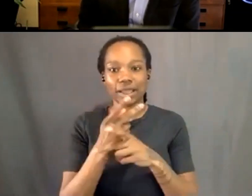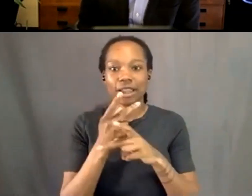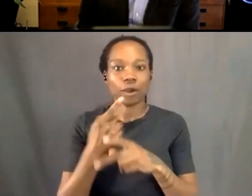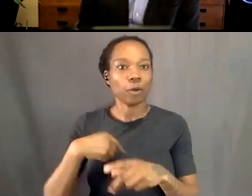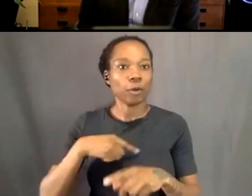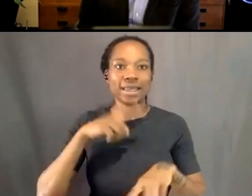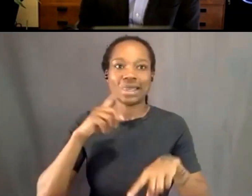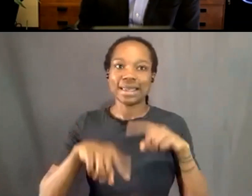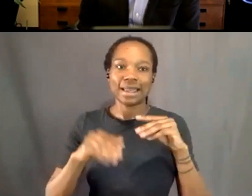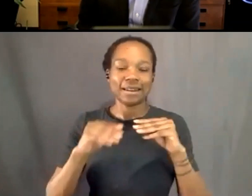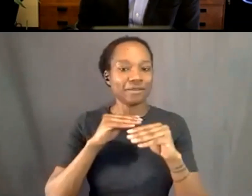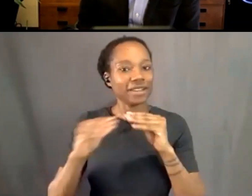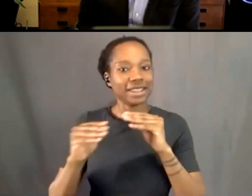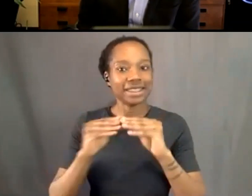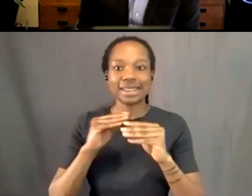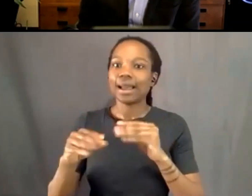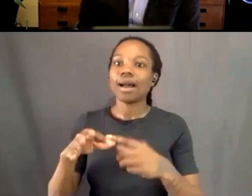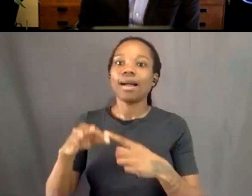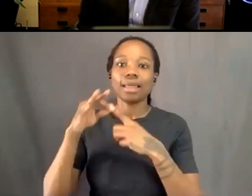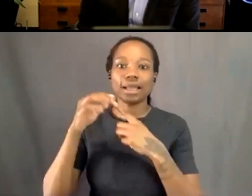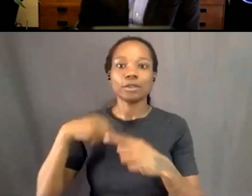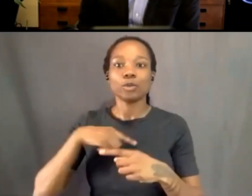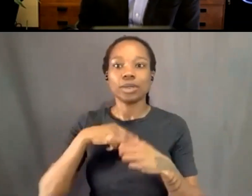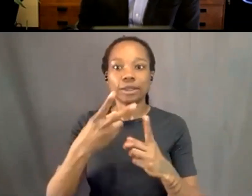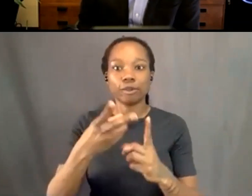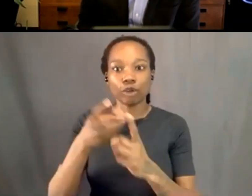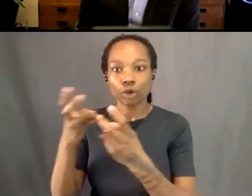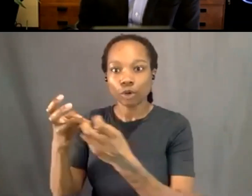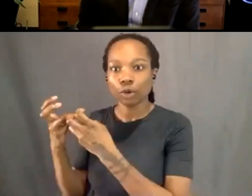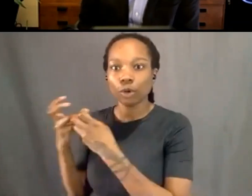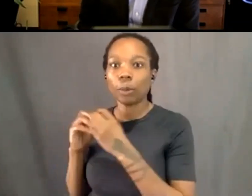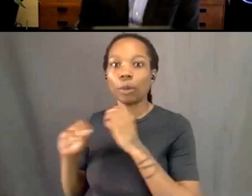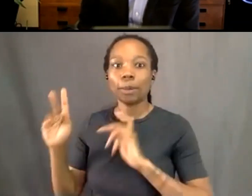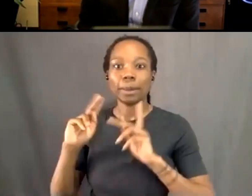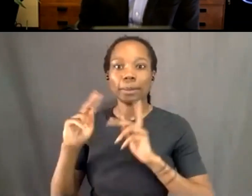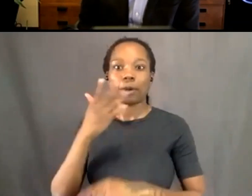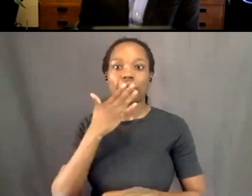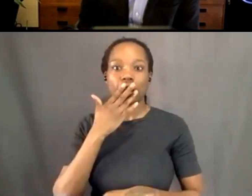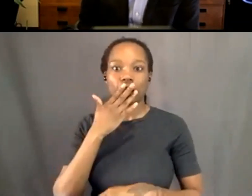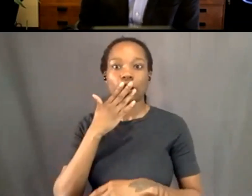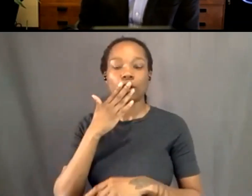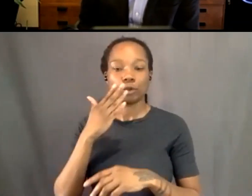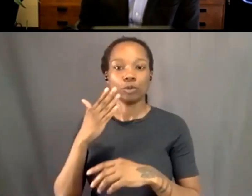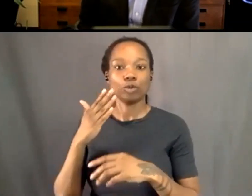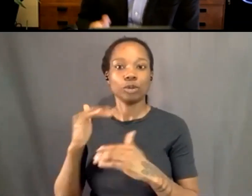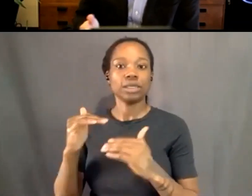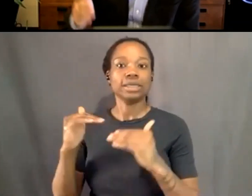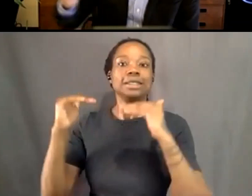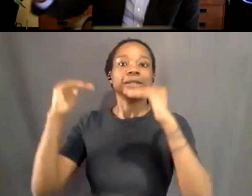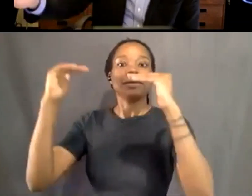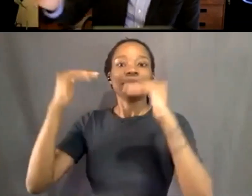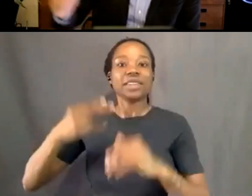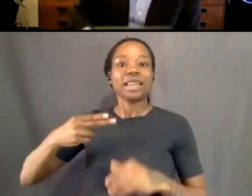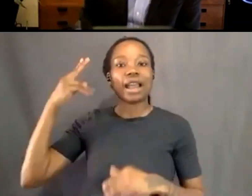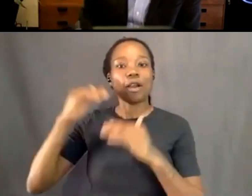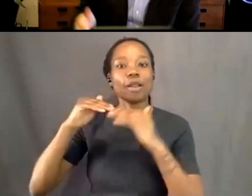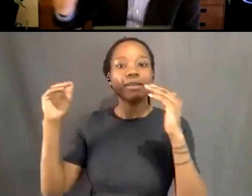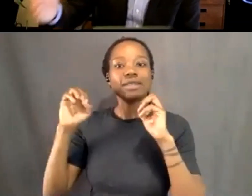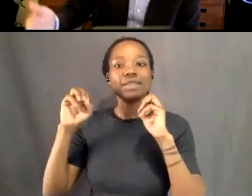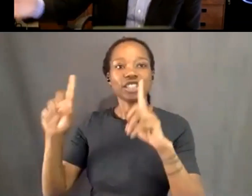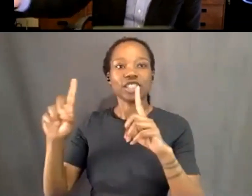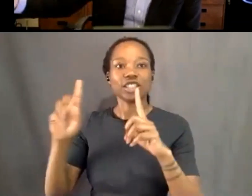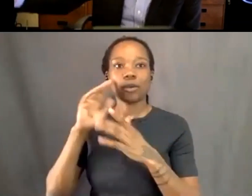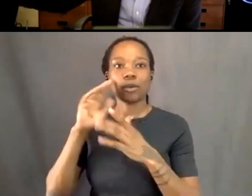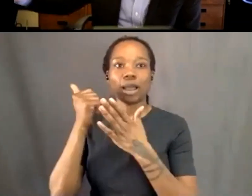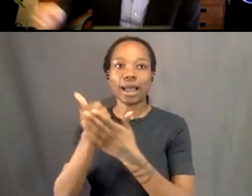unless we recruit more people of color into higher levels of education that will propel them into careers